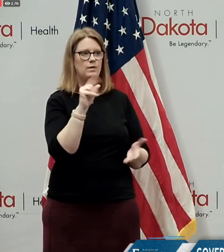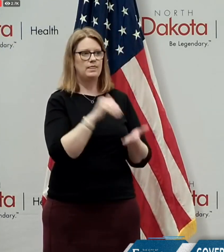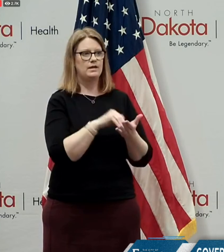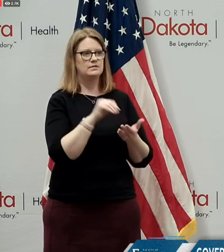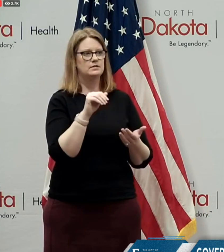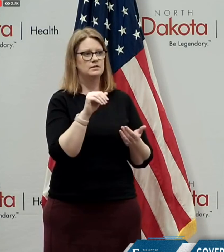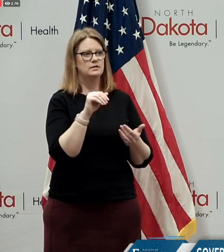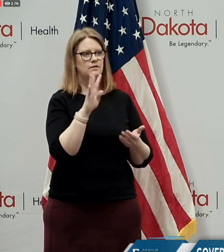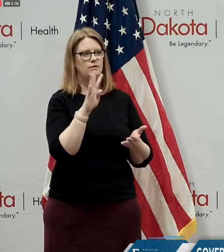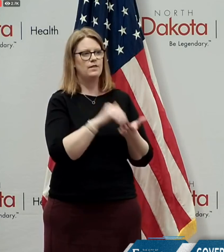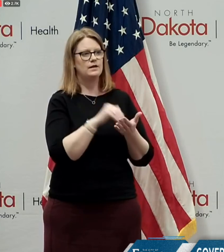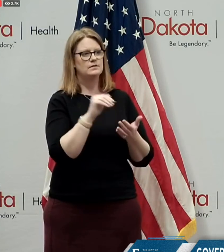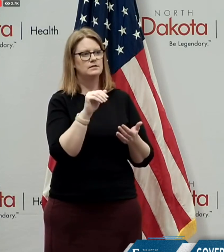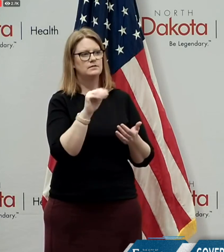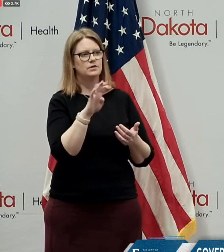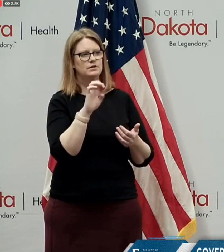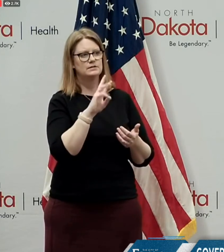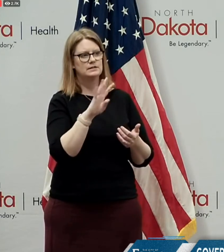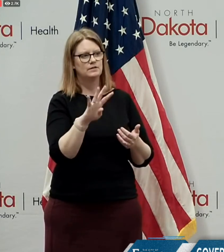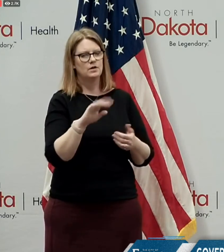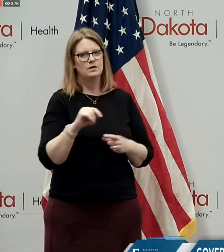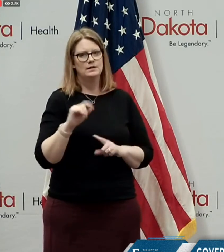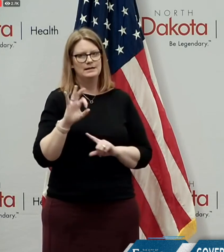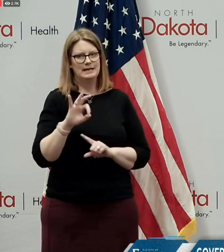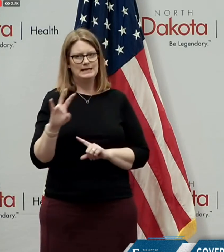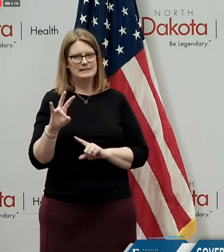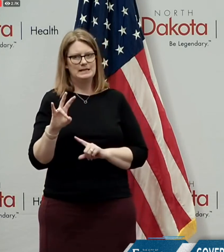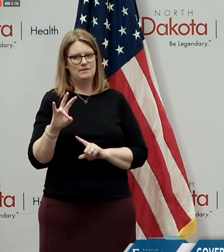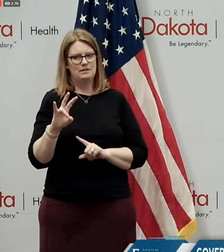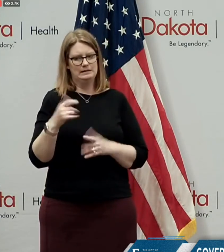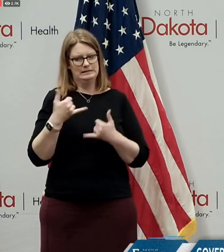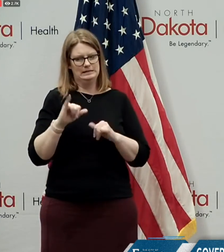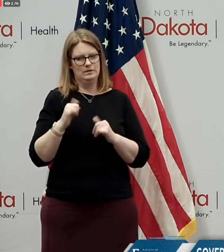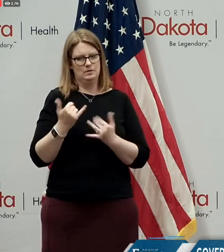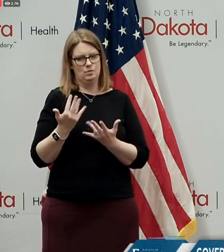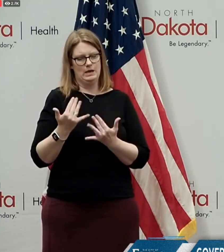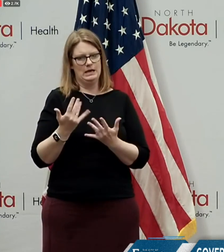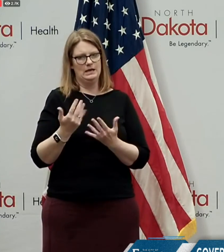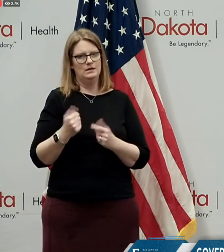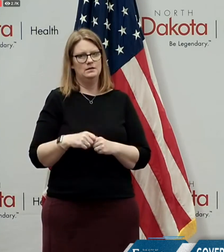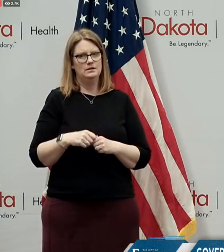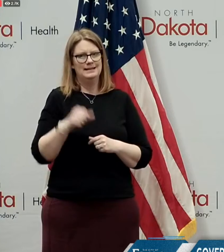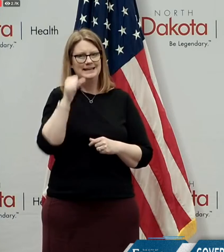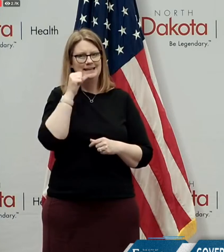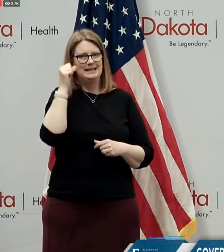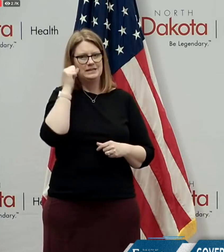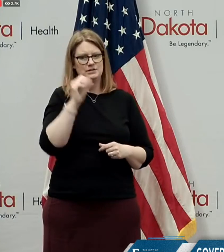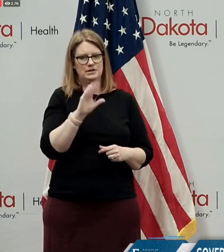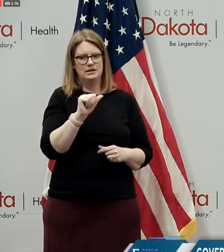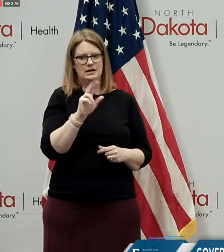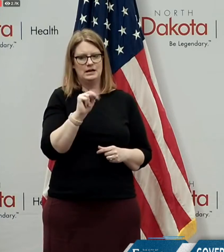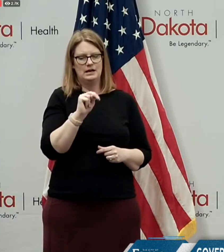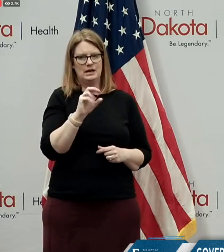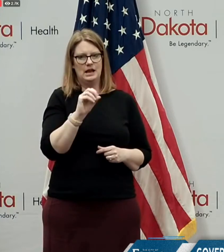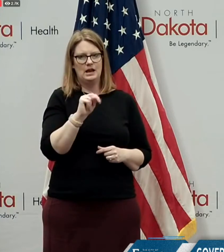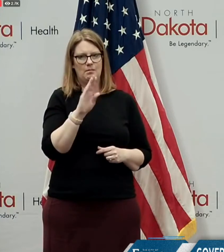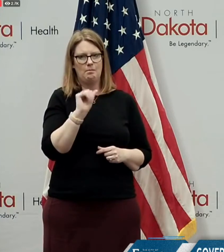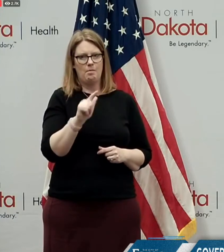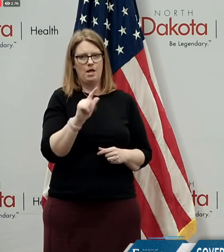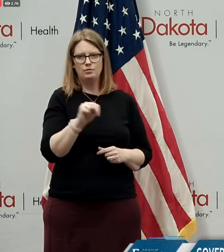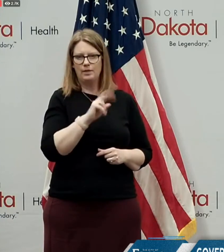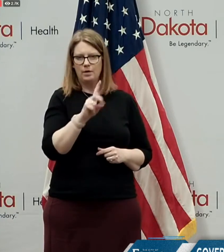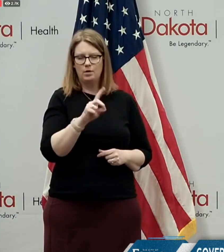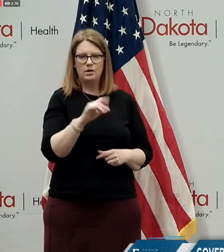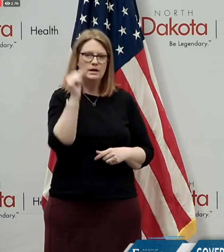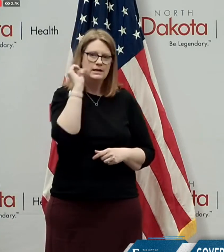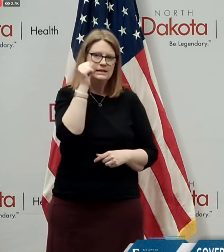1,364. Of that, 97 is pending that were taken yesterday in Cannibal, North Dakota. Tomorrow,